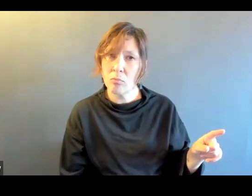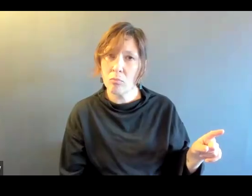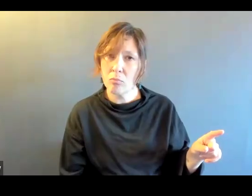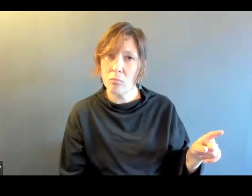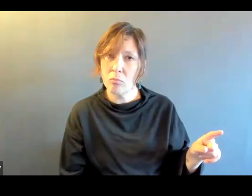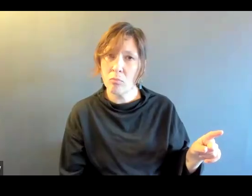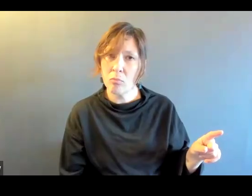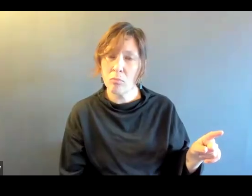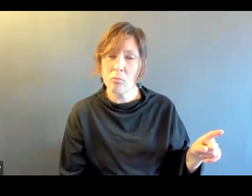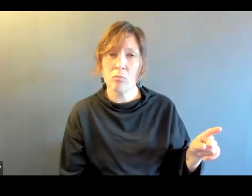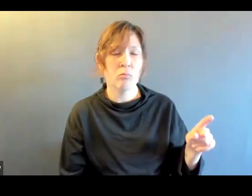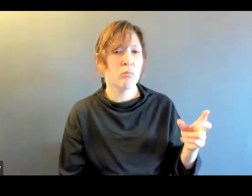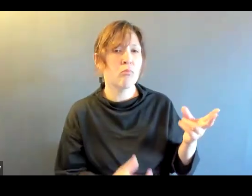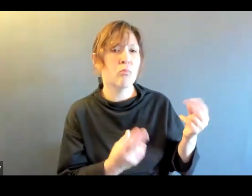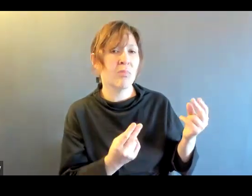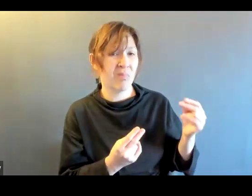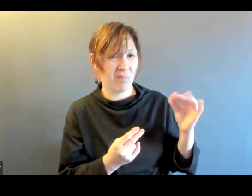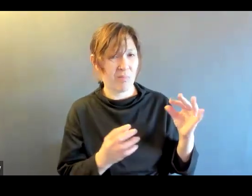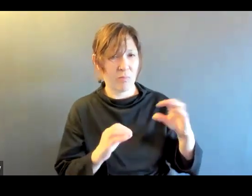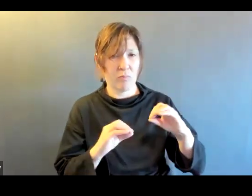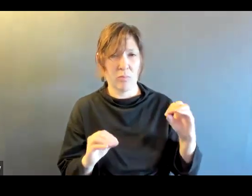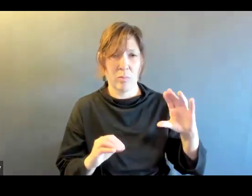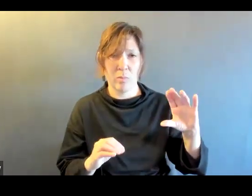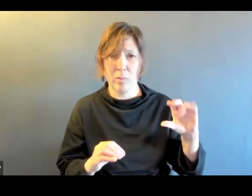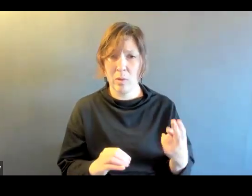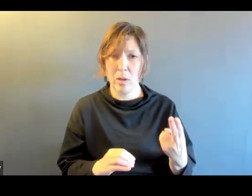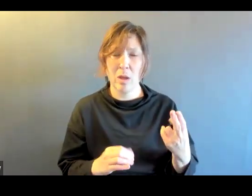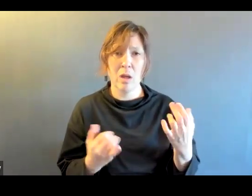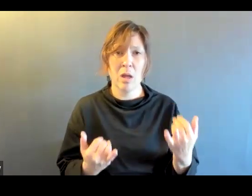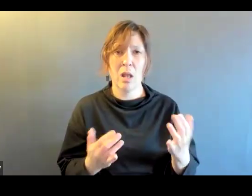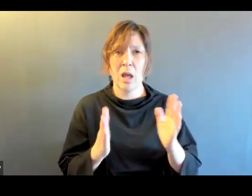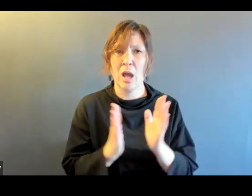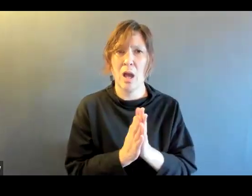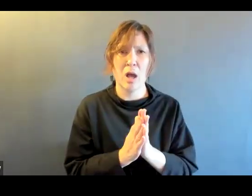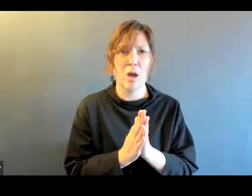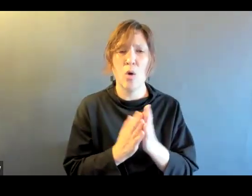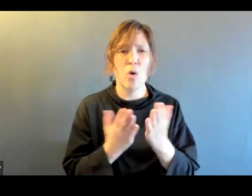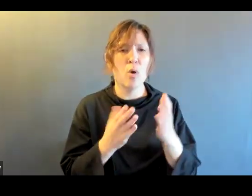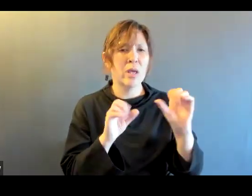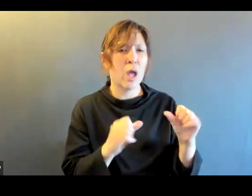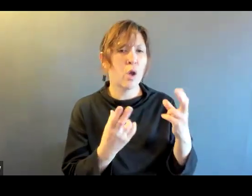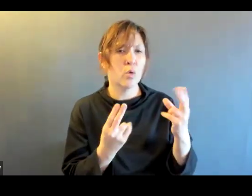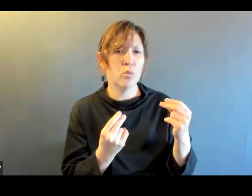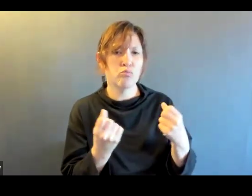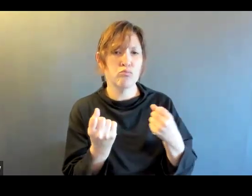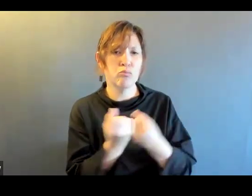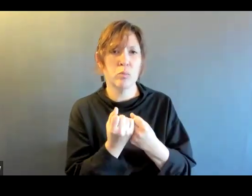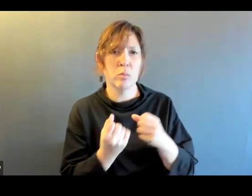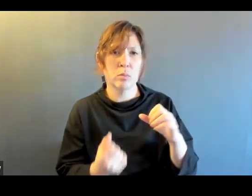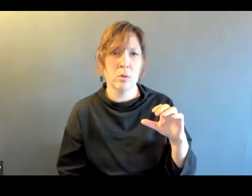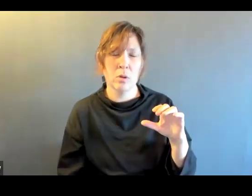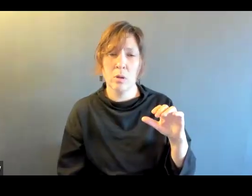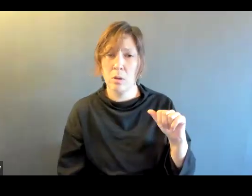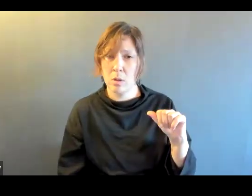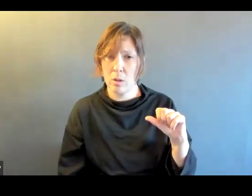cash. That's why right now I'm still here to ask you what can you do for cash. Cash